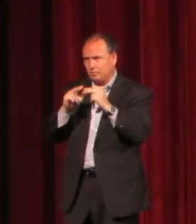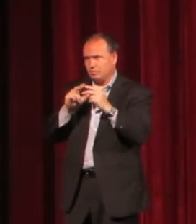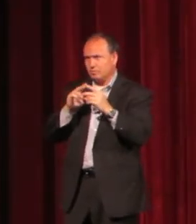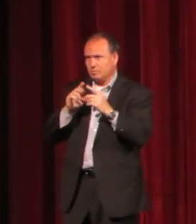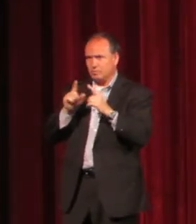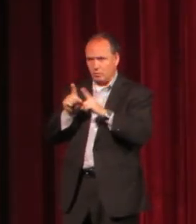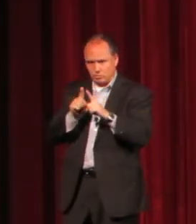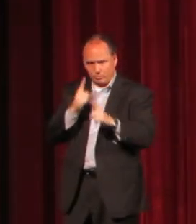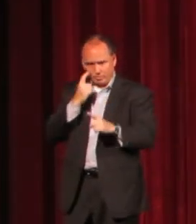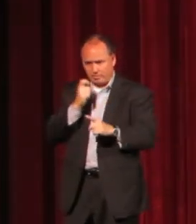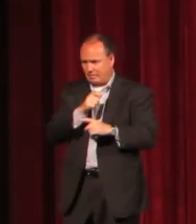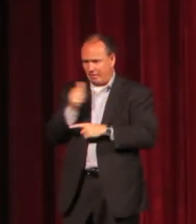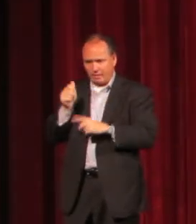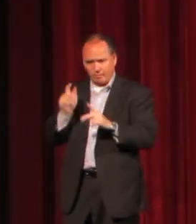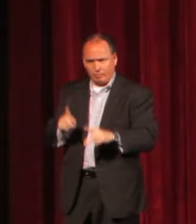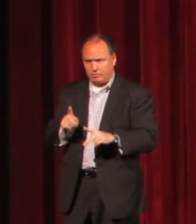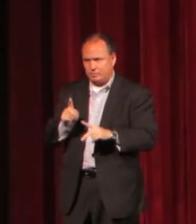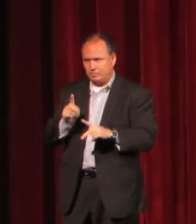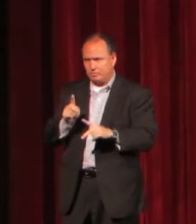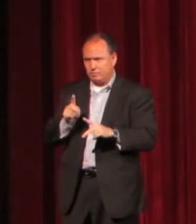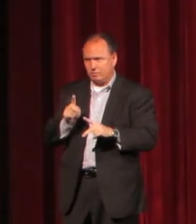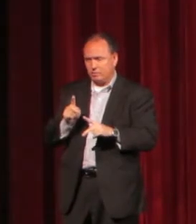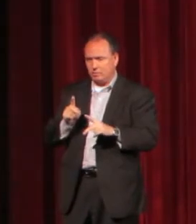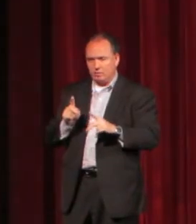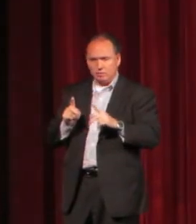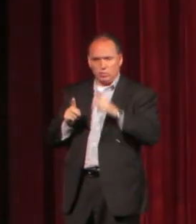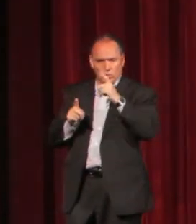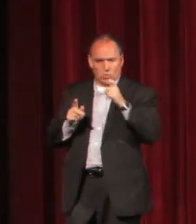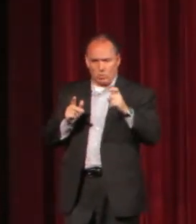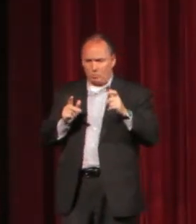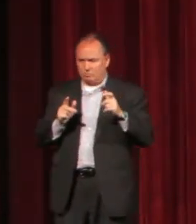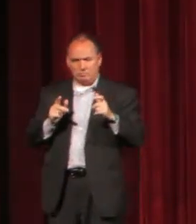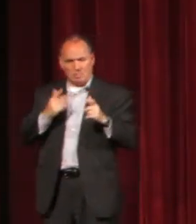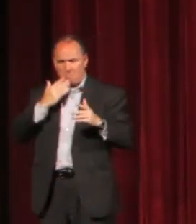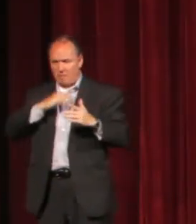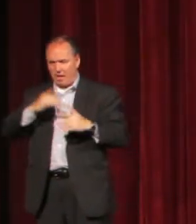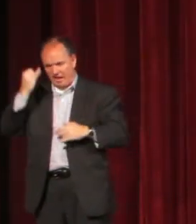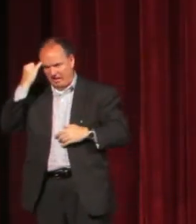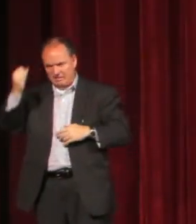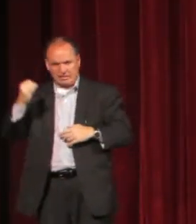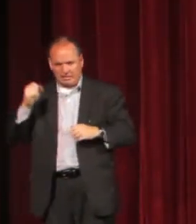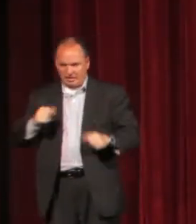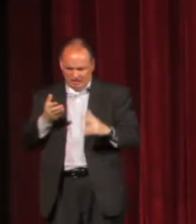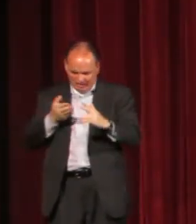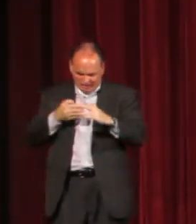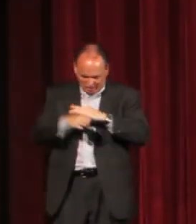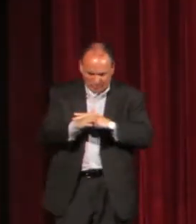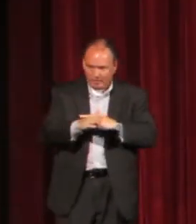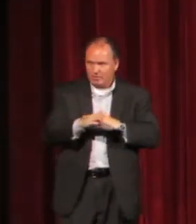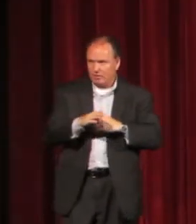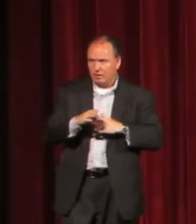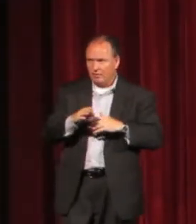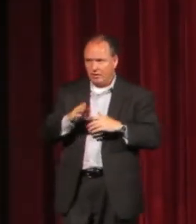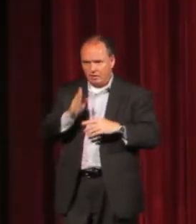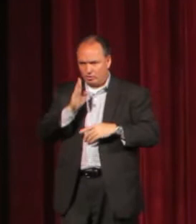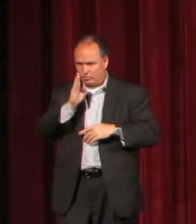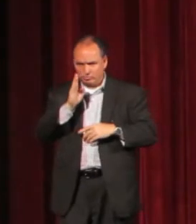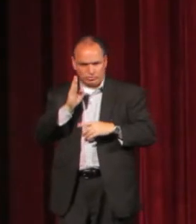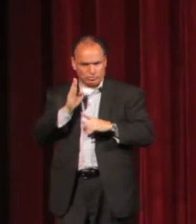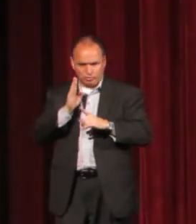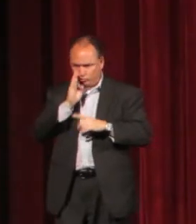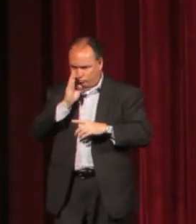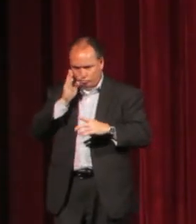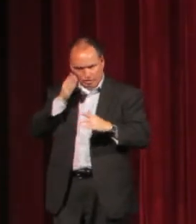especially because any person with ill intent can enter the building upon being buzzed in. and then go either straight or